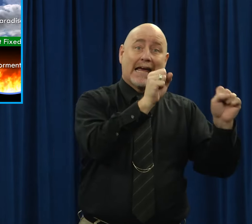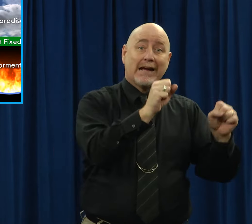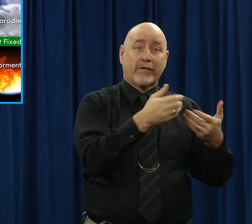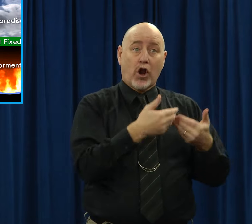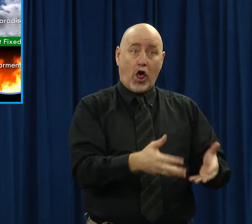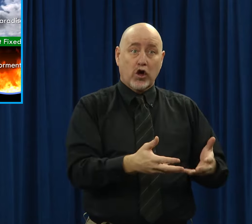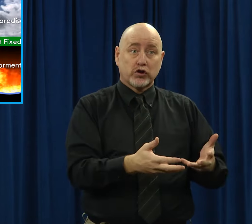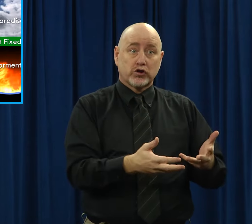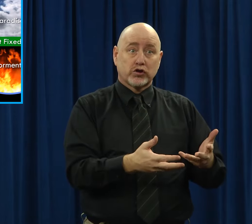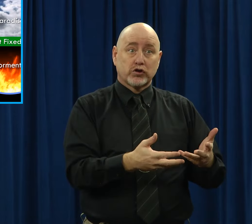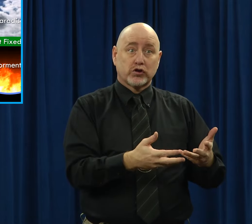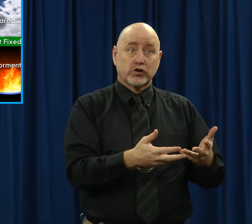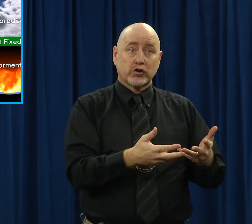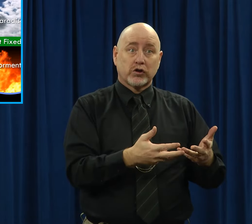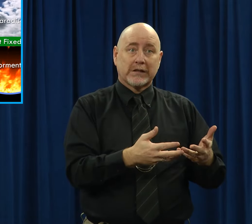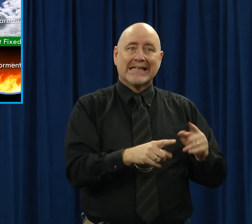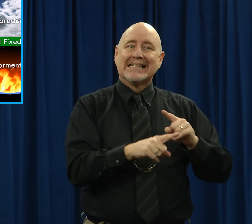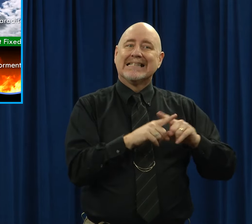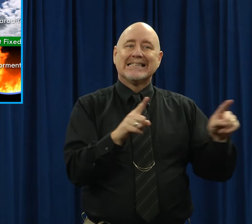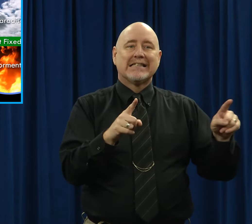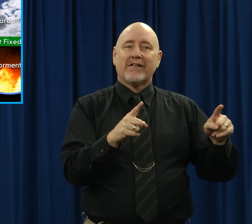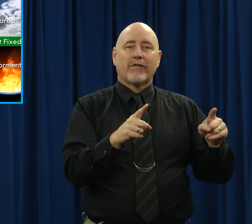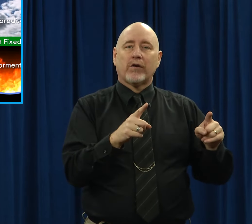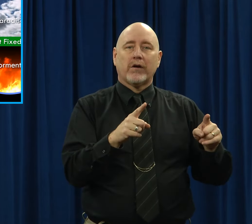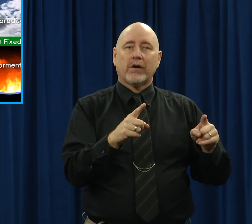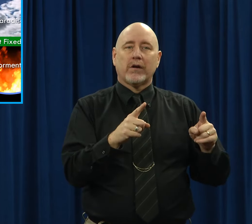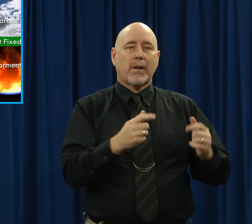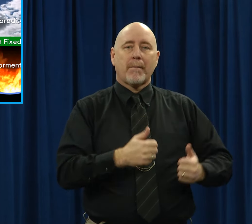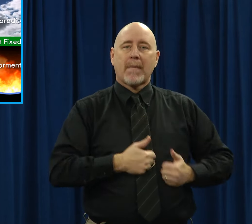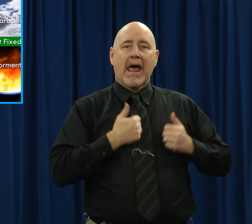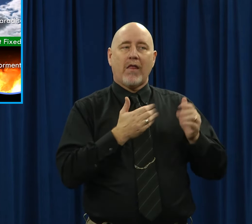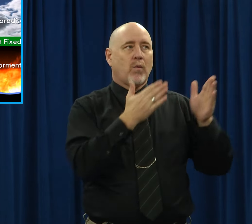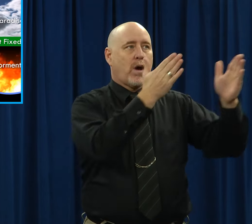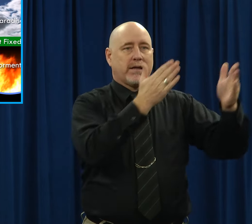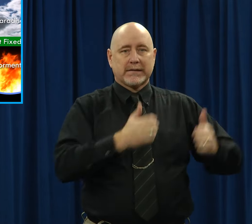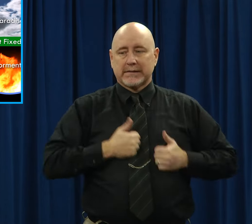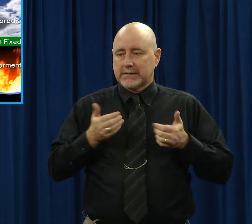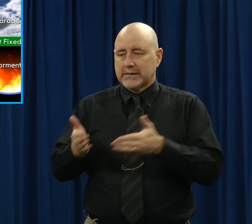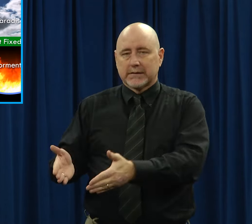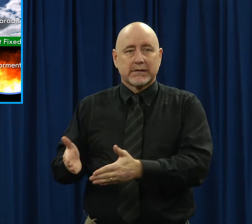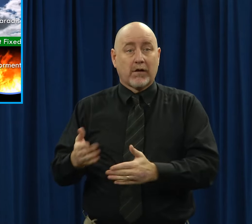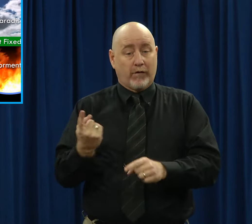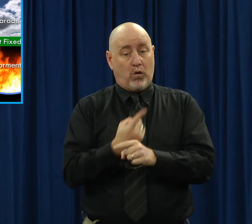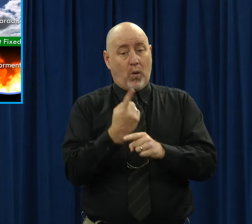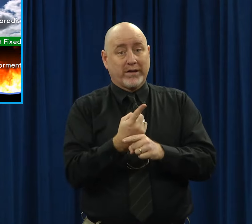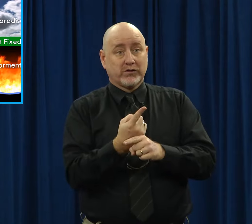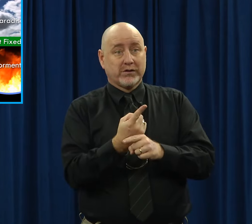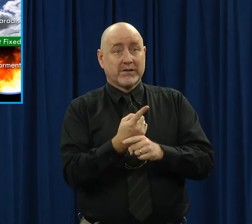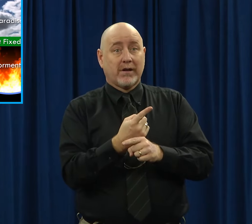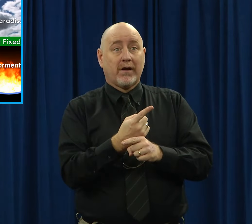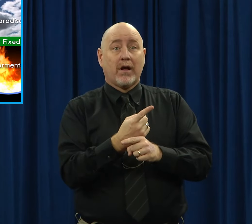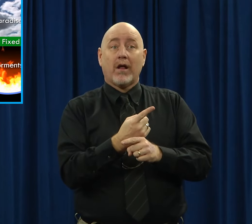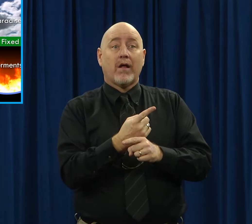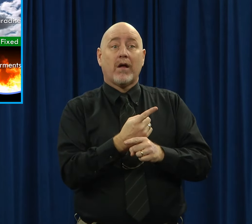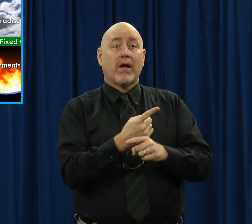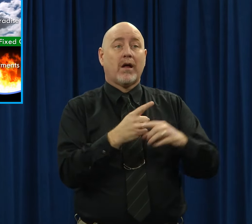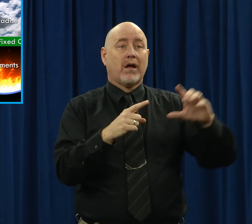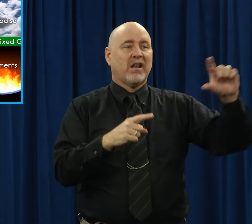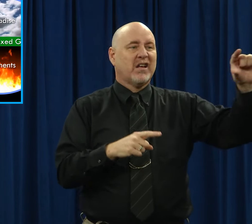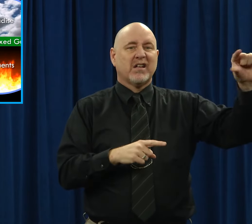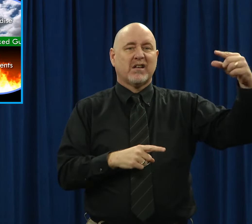that the saved and the lost are traveling on different pathways. Notice that for the saved, for the righteous,